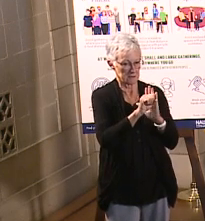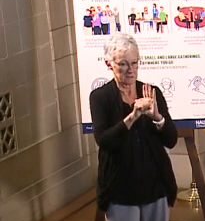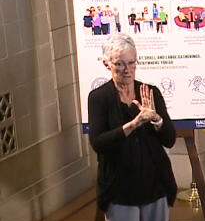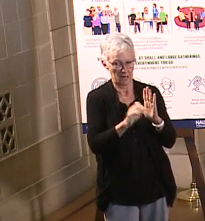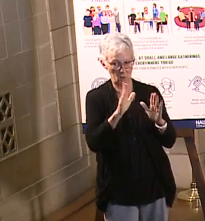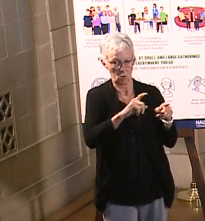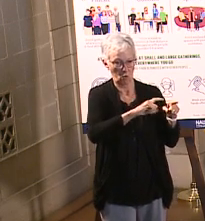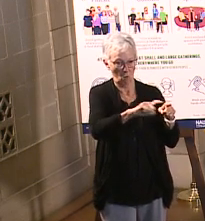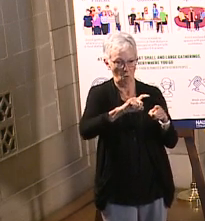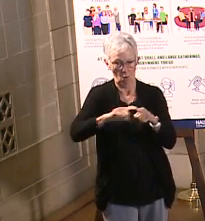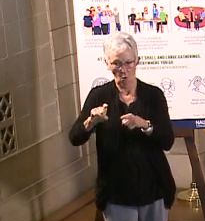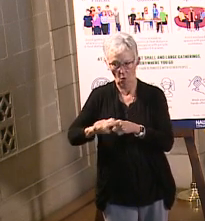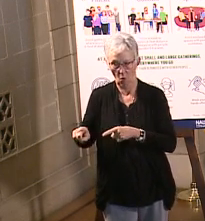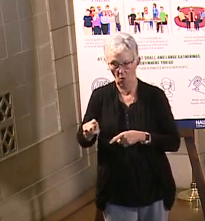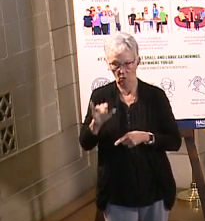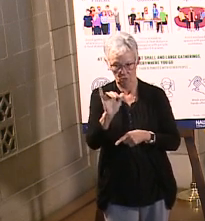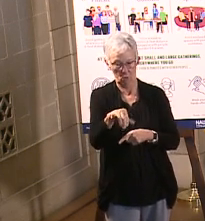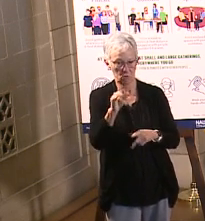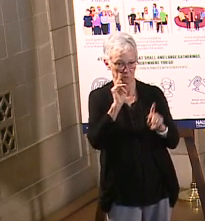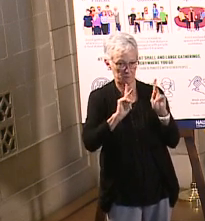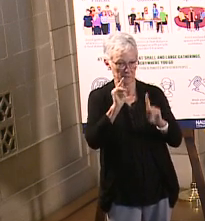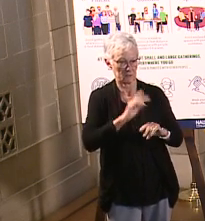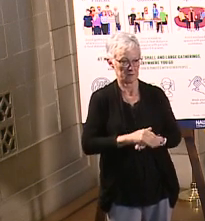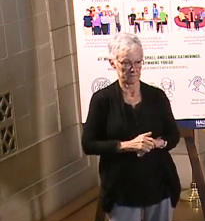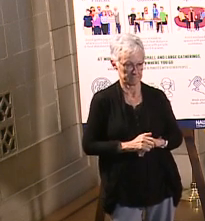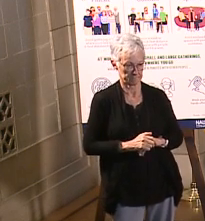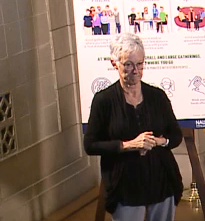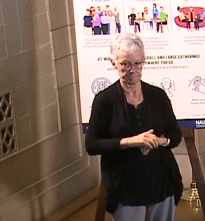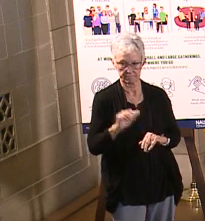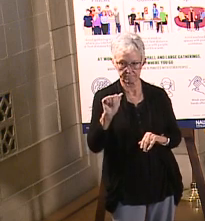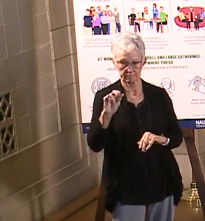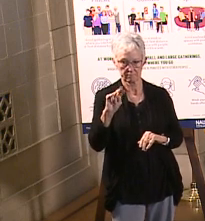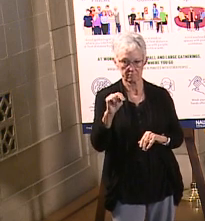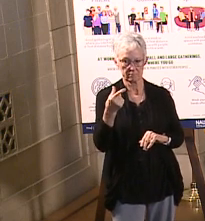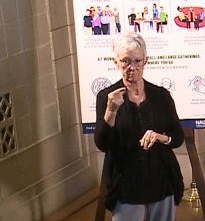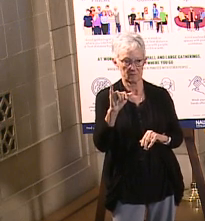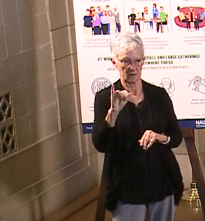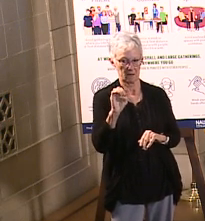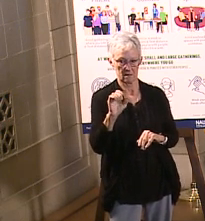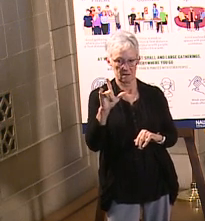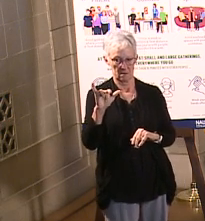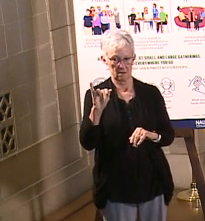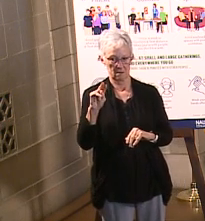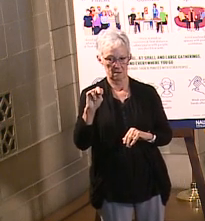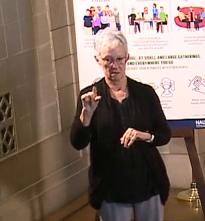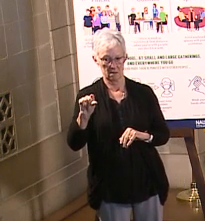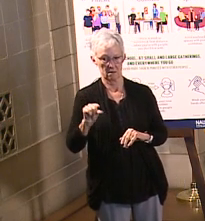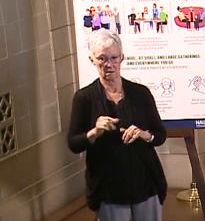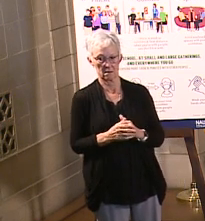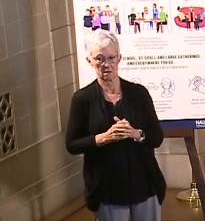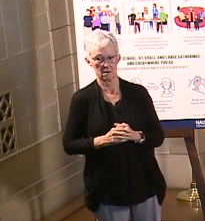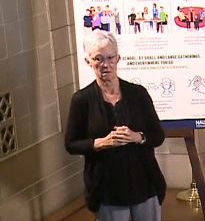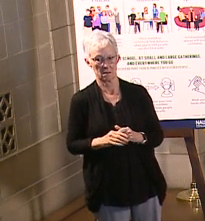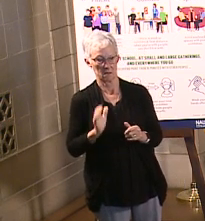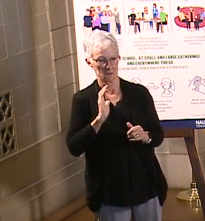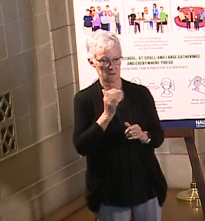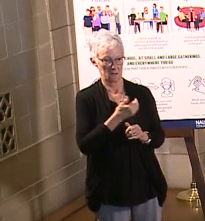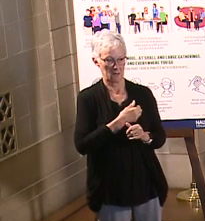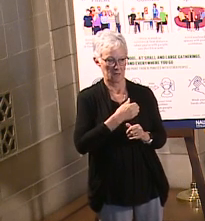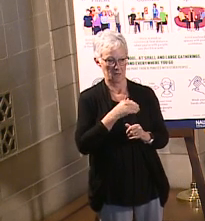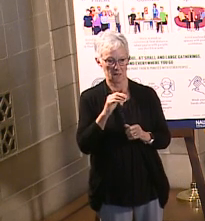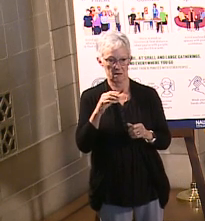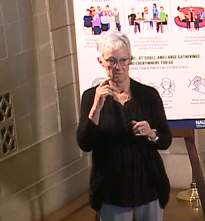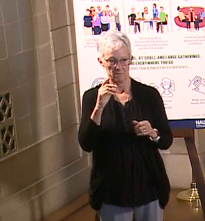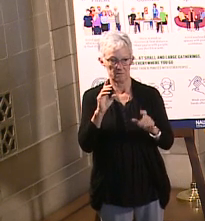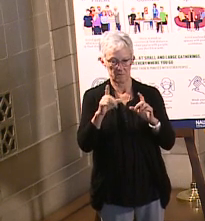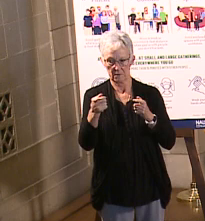Next. Okay, so I've got Angie Ling, who is with as our incident commander for the Department